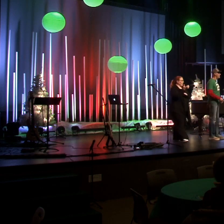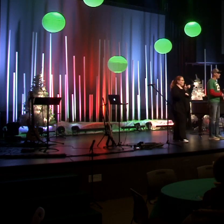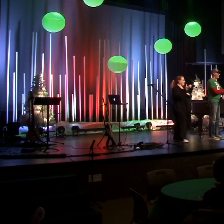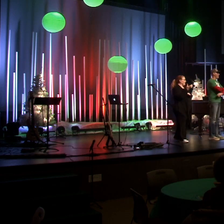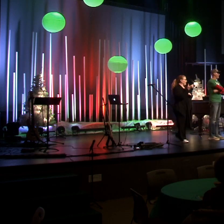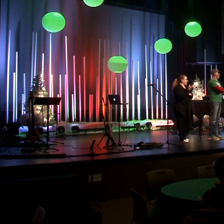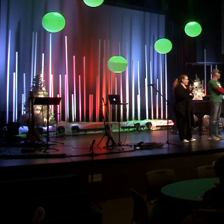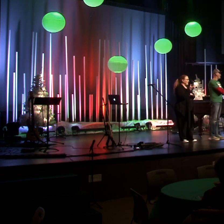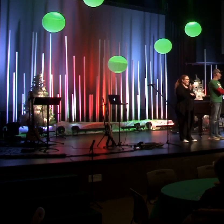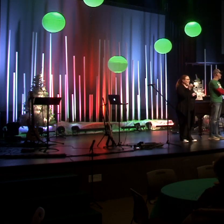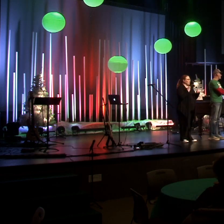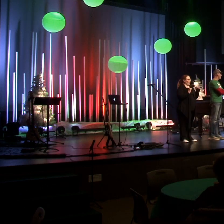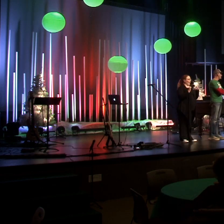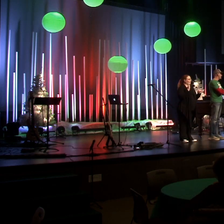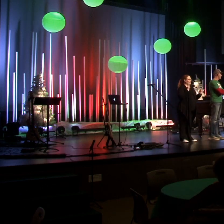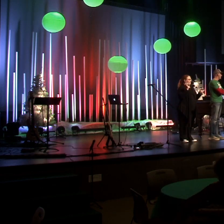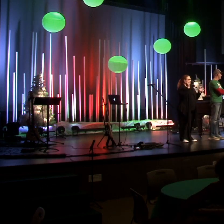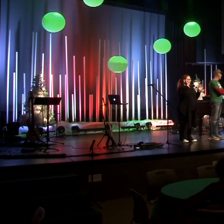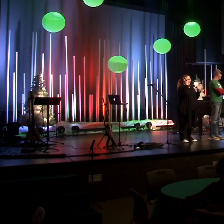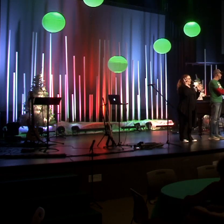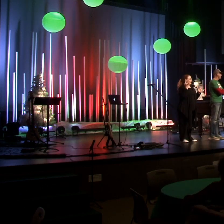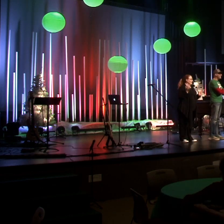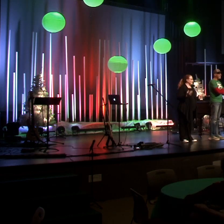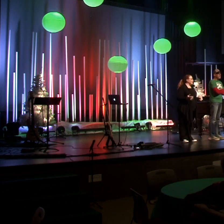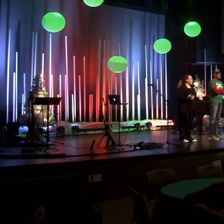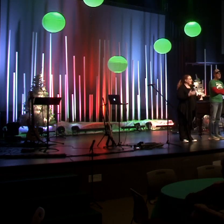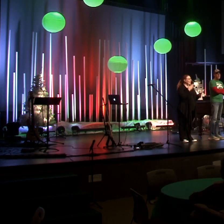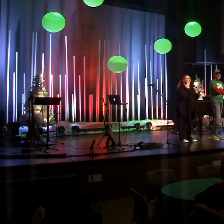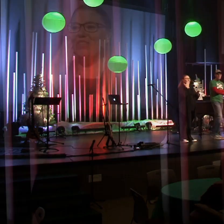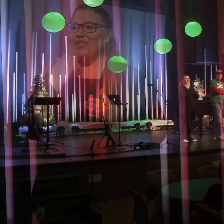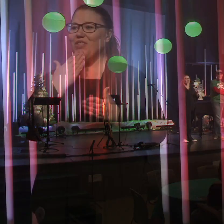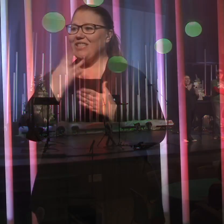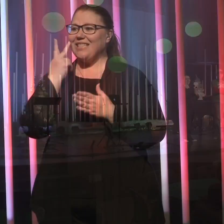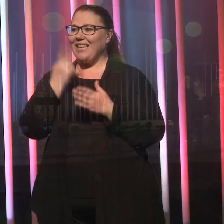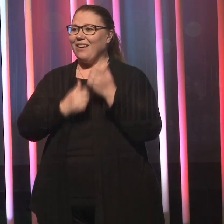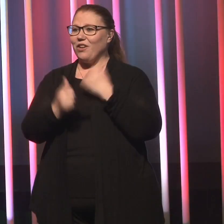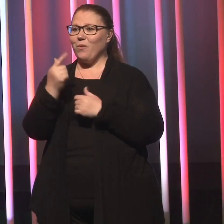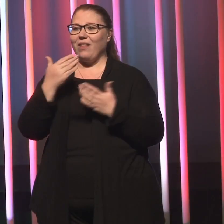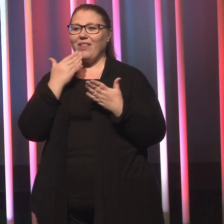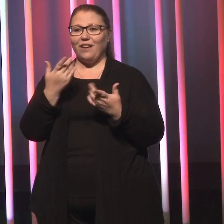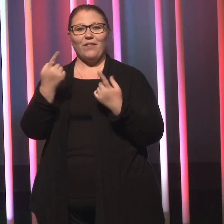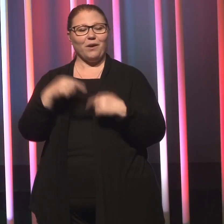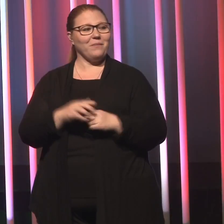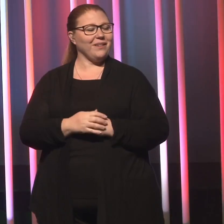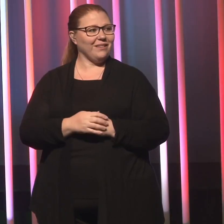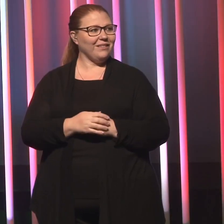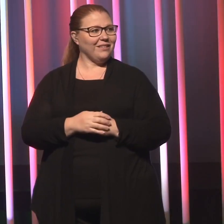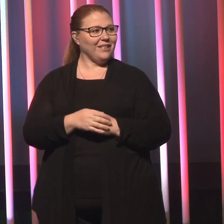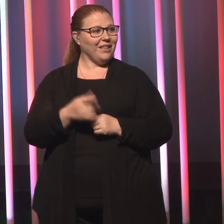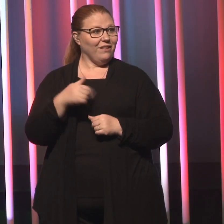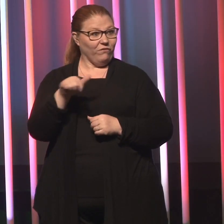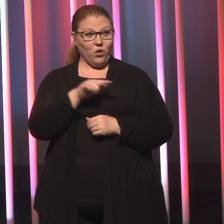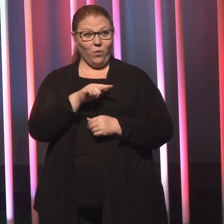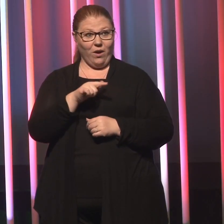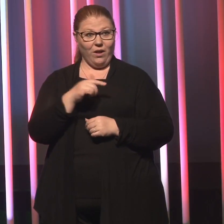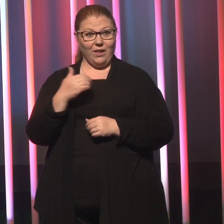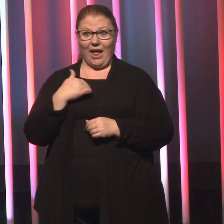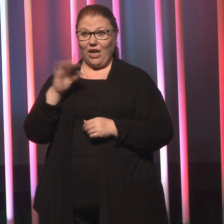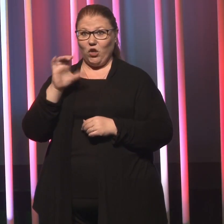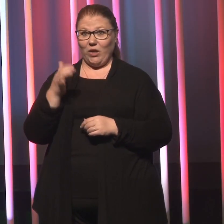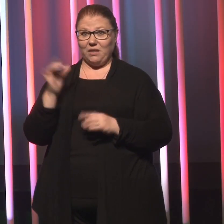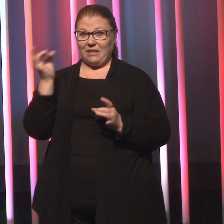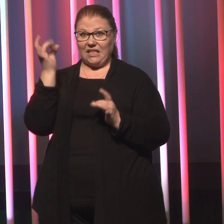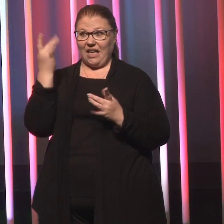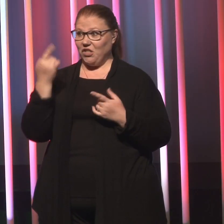Christmas drama, tragedy. So, hey, good to see everybody. Welcome again. Thanks for being here. Have you all had like a Christmas disaster